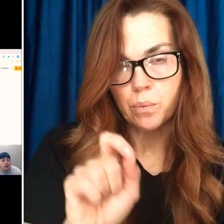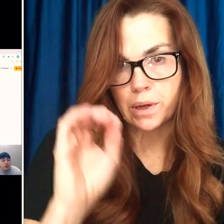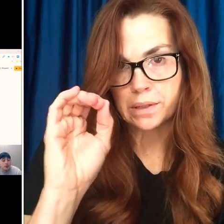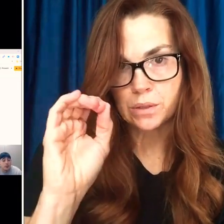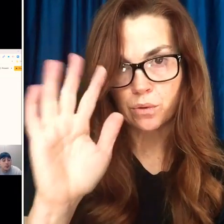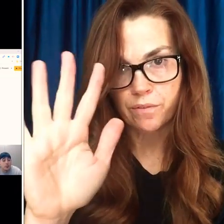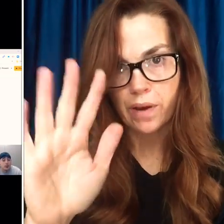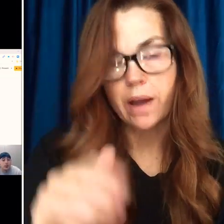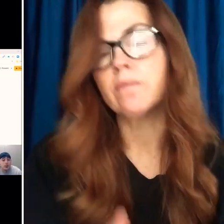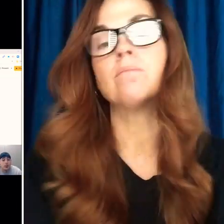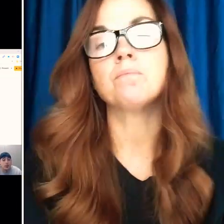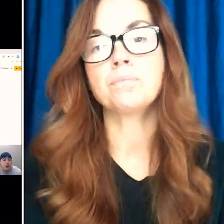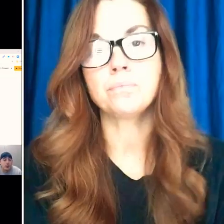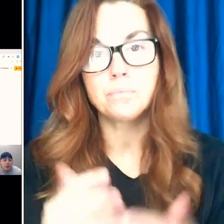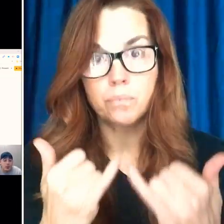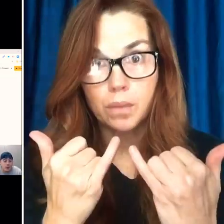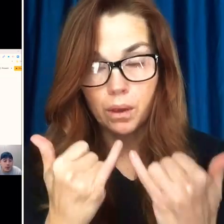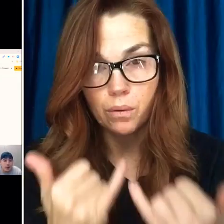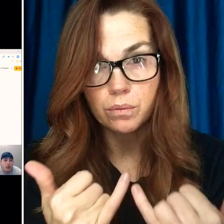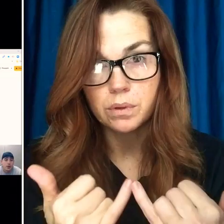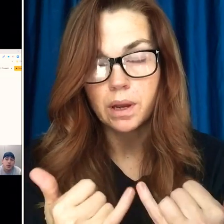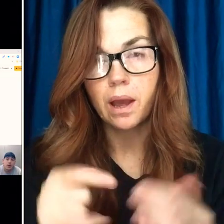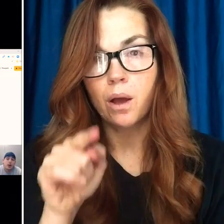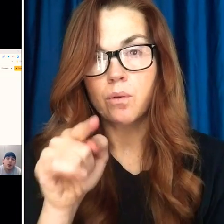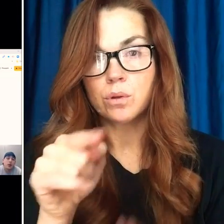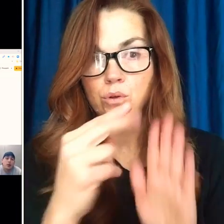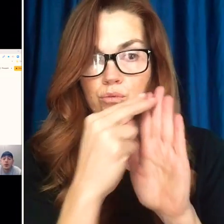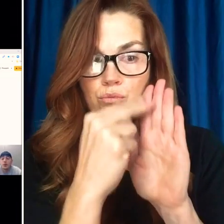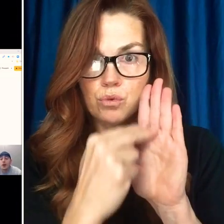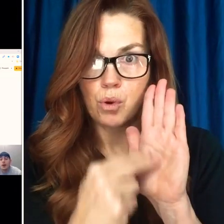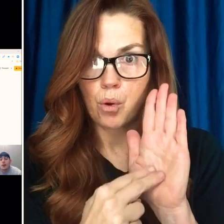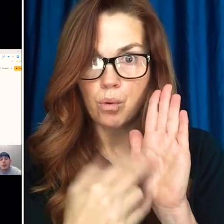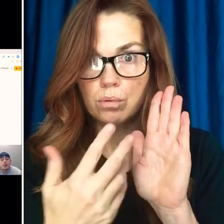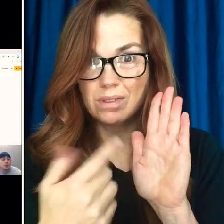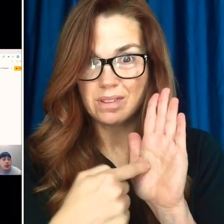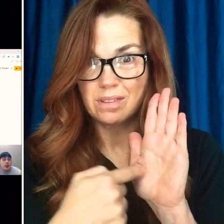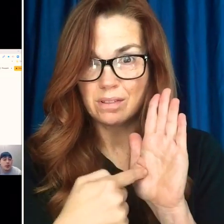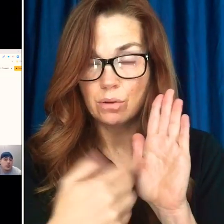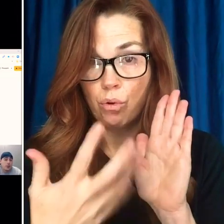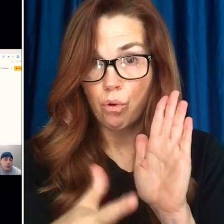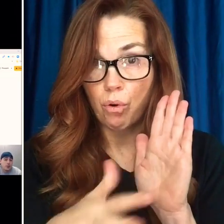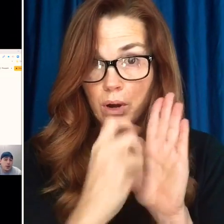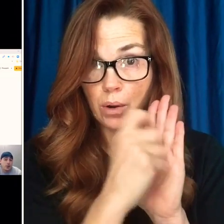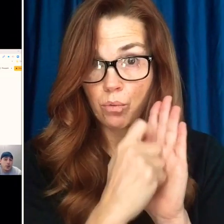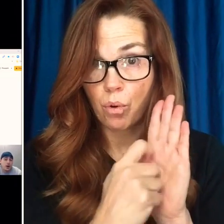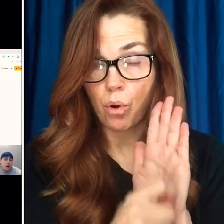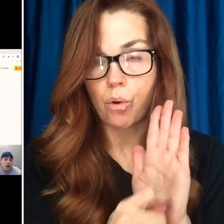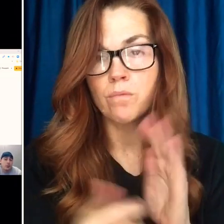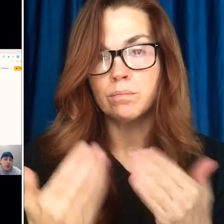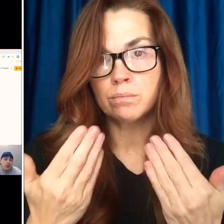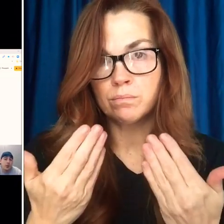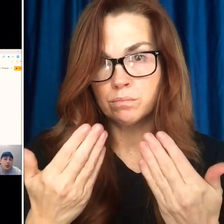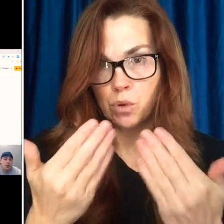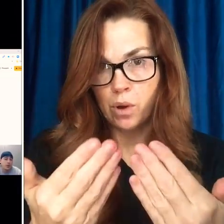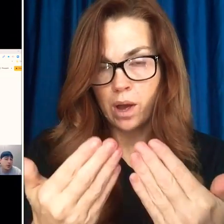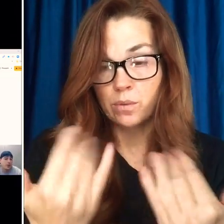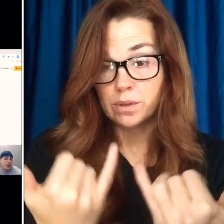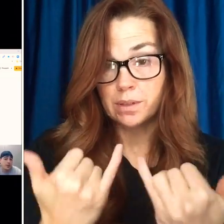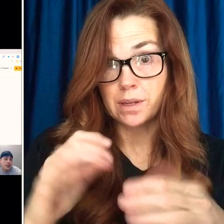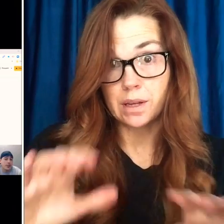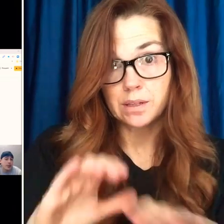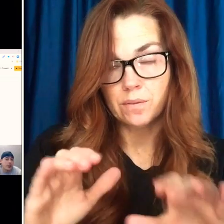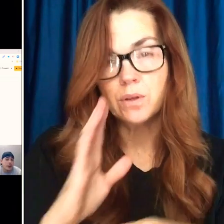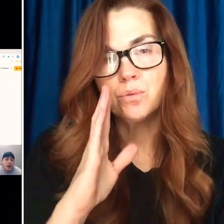here. 2.05. Okay, so now that you're done taking these notes down, you can go into